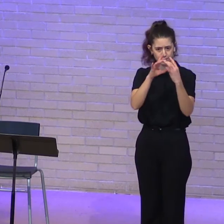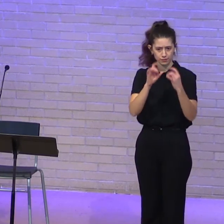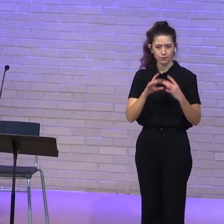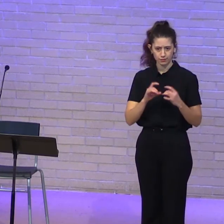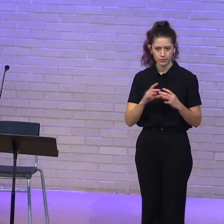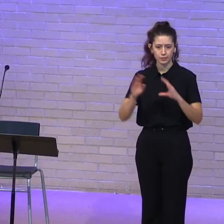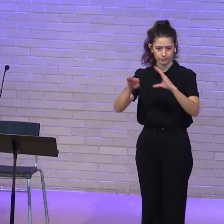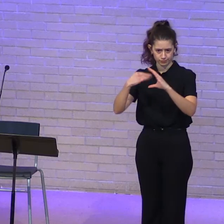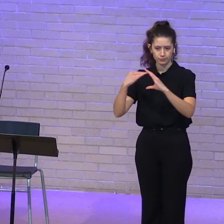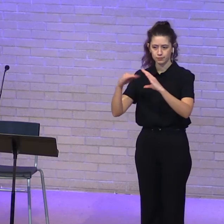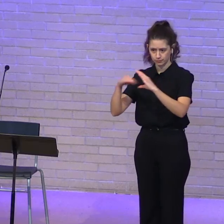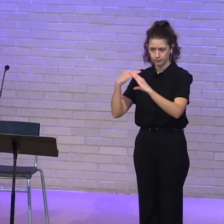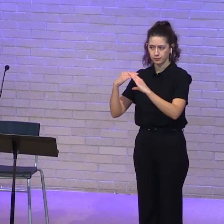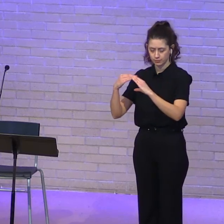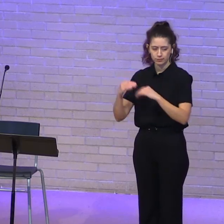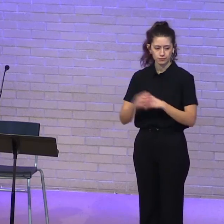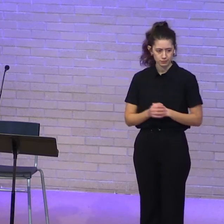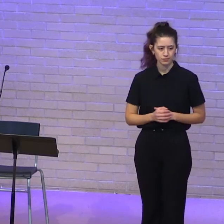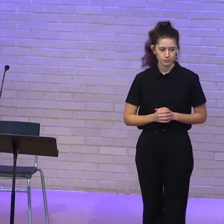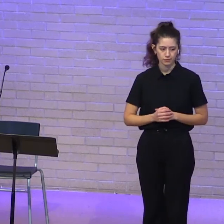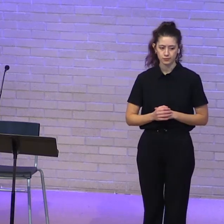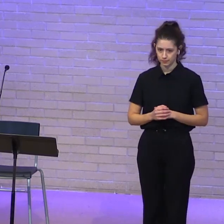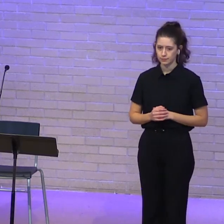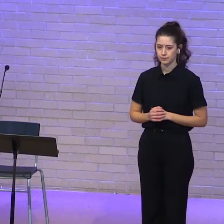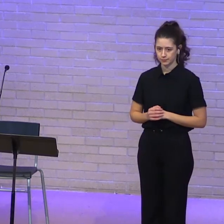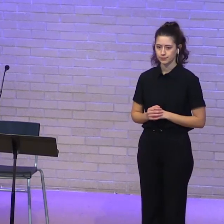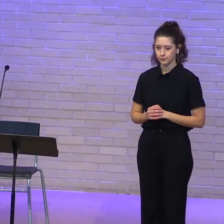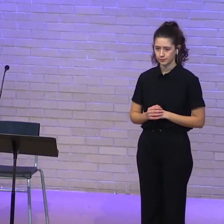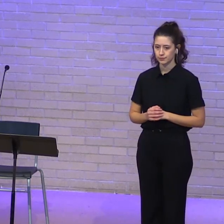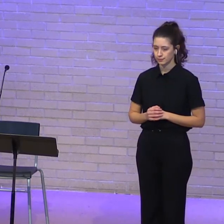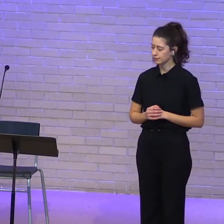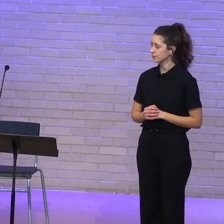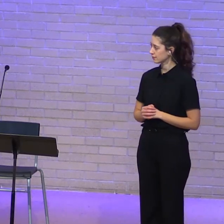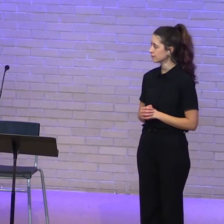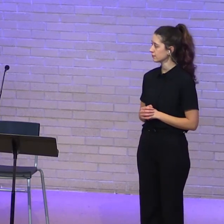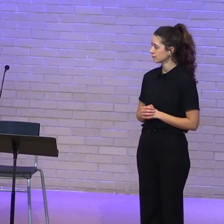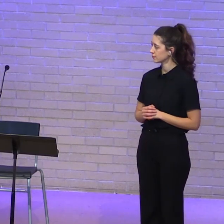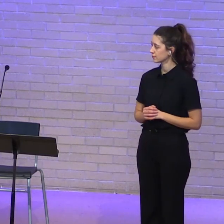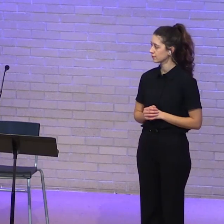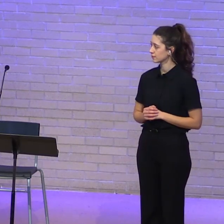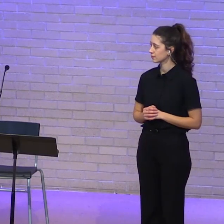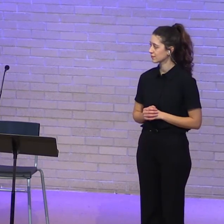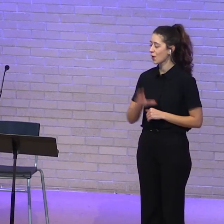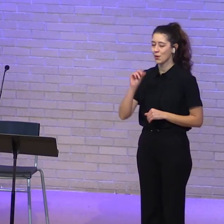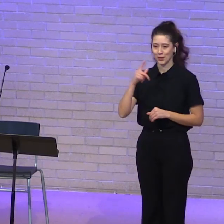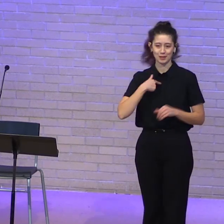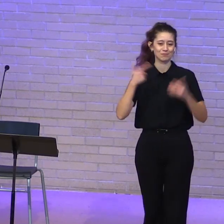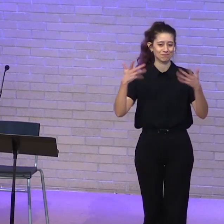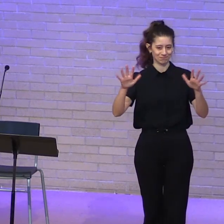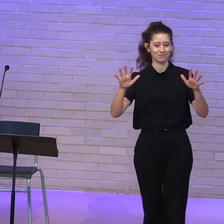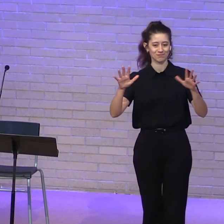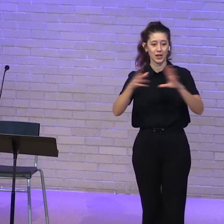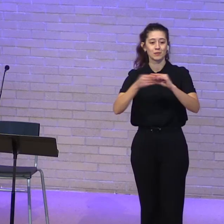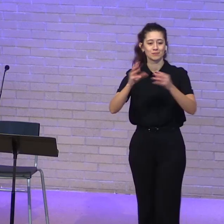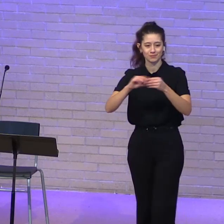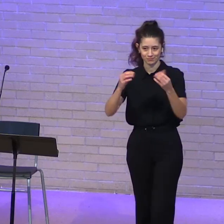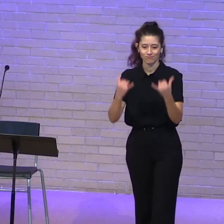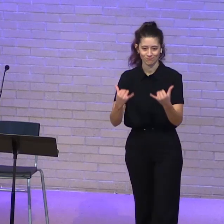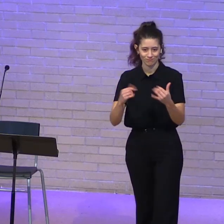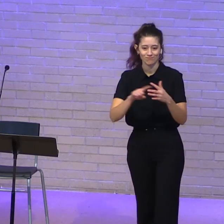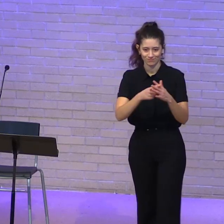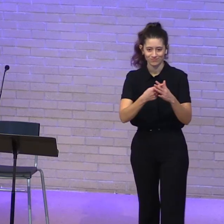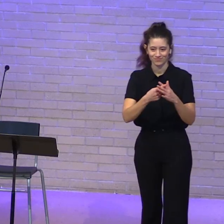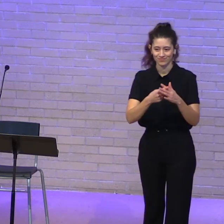through the communicator in the coming week. But anyway, that's far enough from me because we have some storytelling to get to, and Jody is going to be